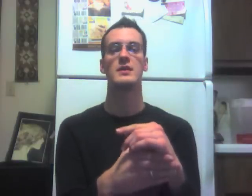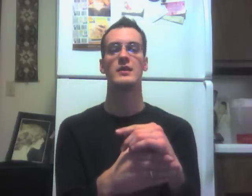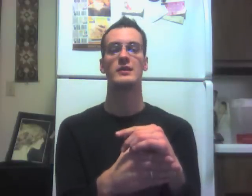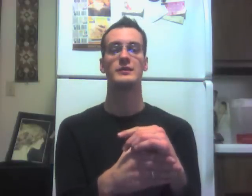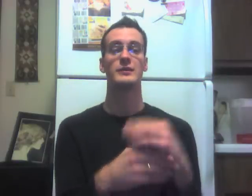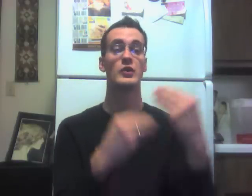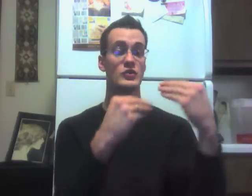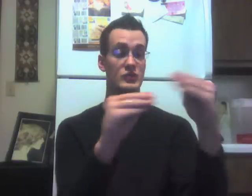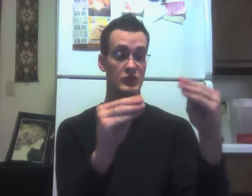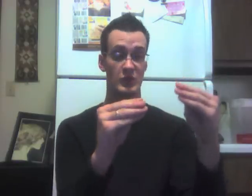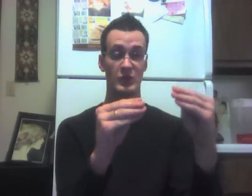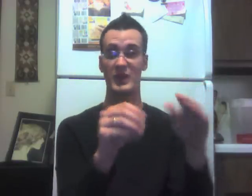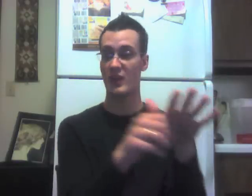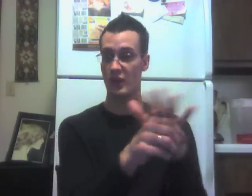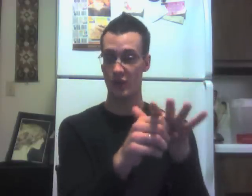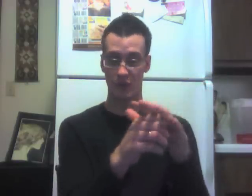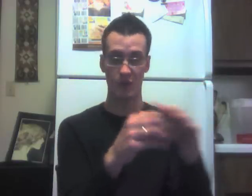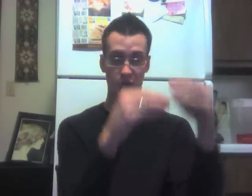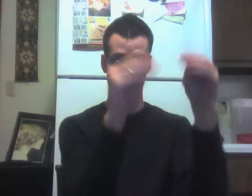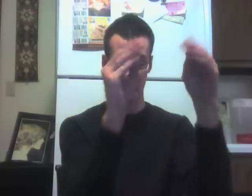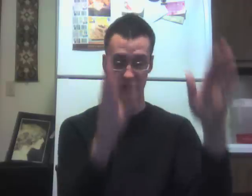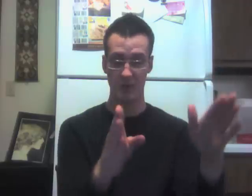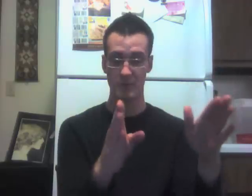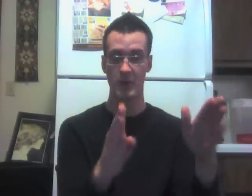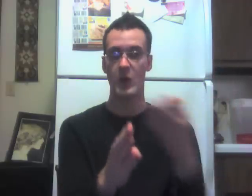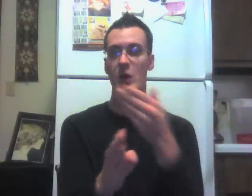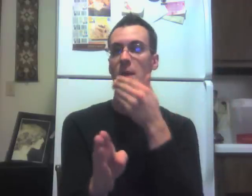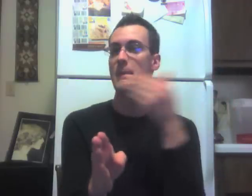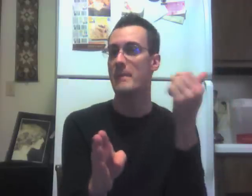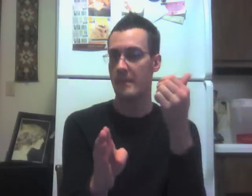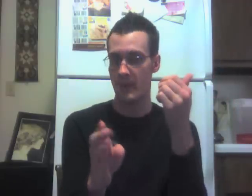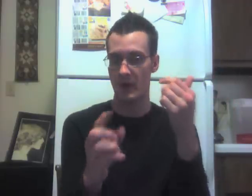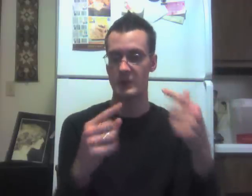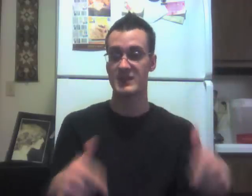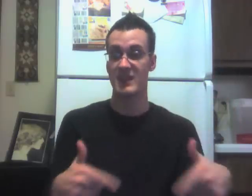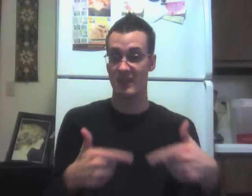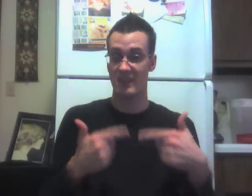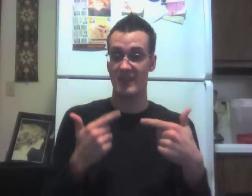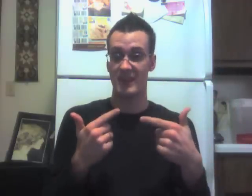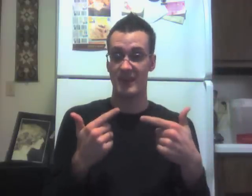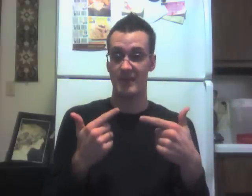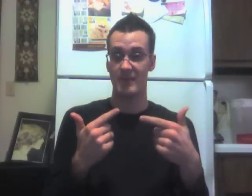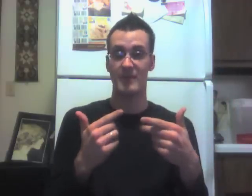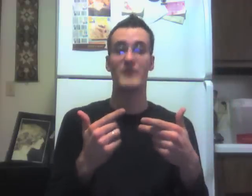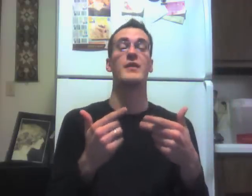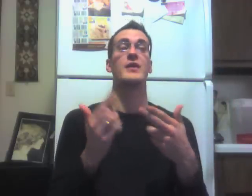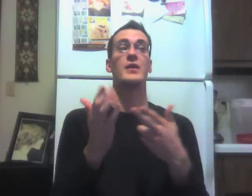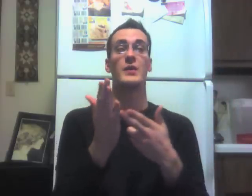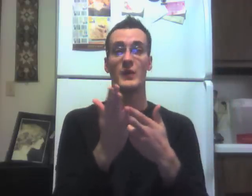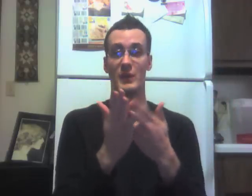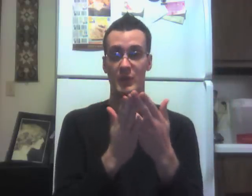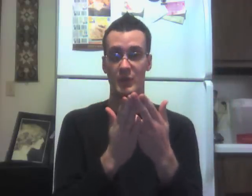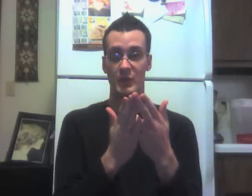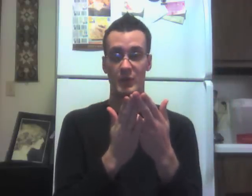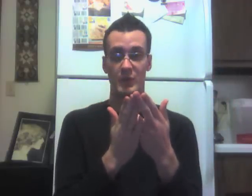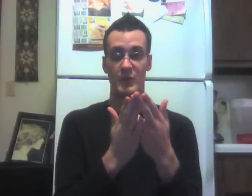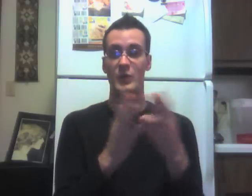shops are more likely to be acclimated to the weather in your area. And if you feel you need additional